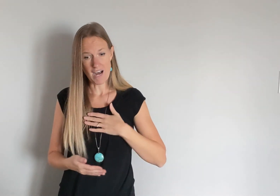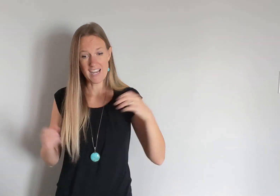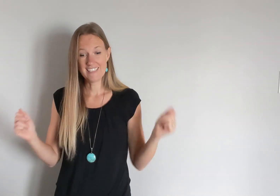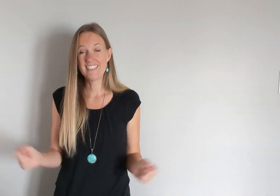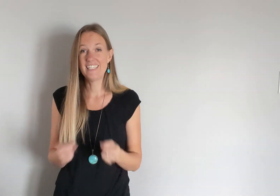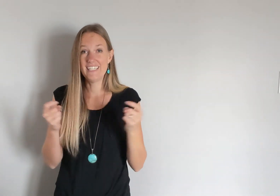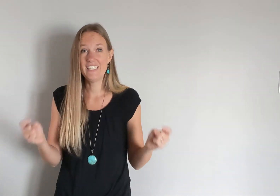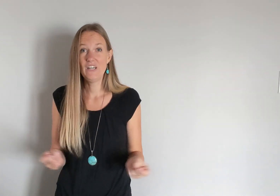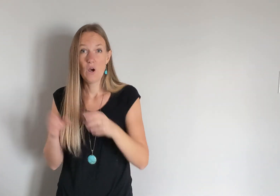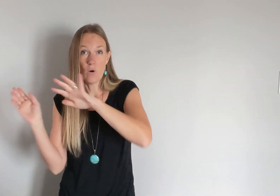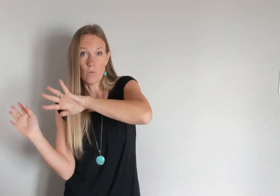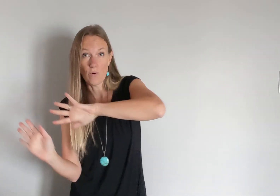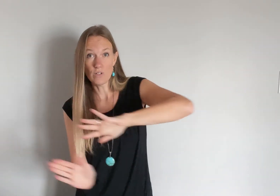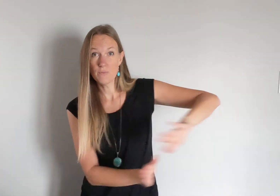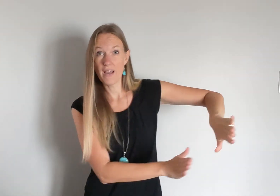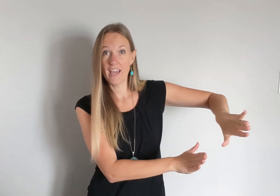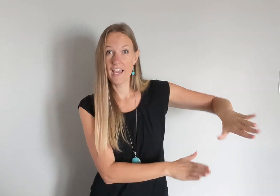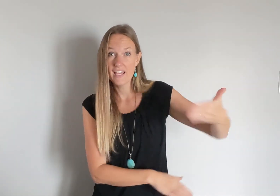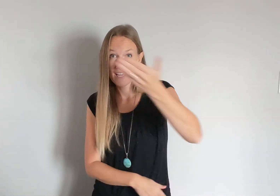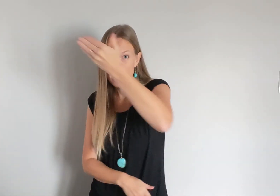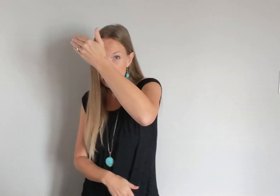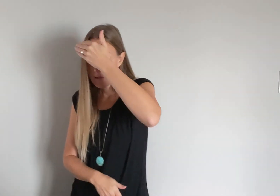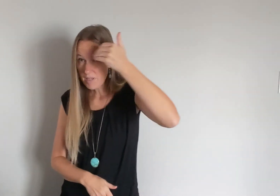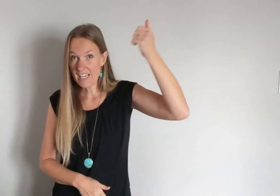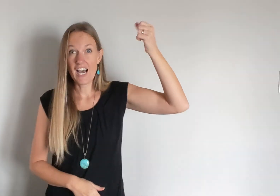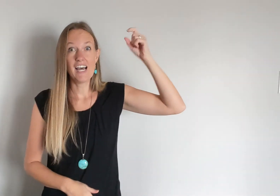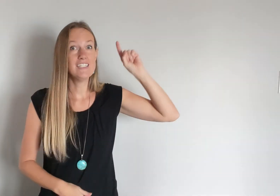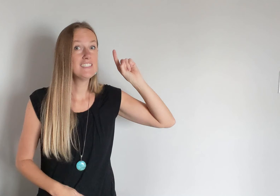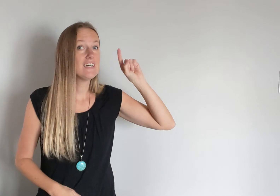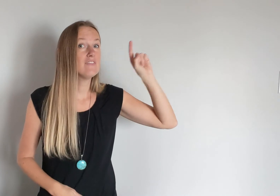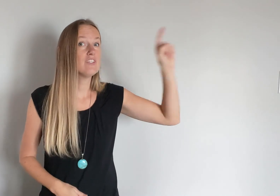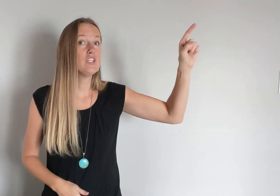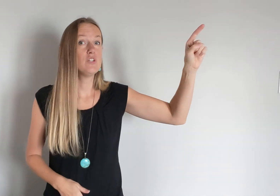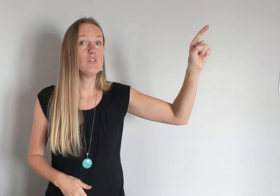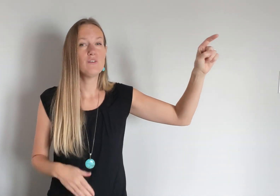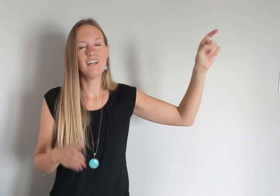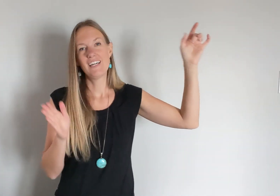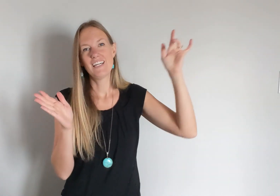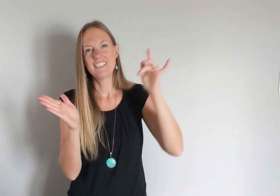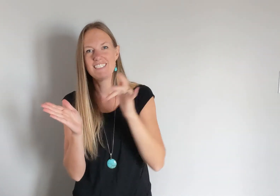My sin rolled away because of you,